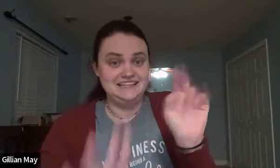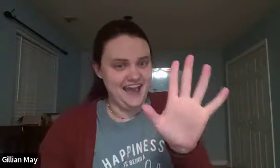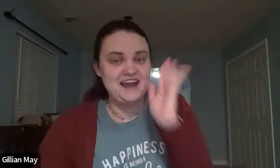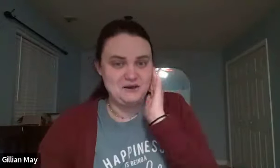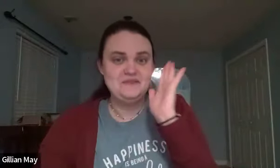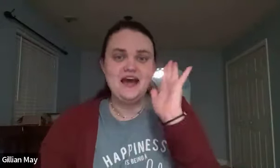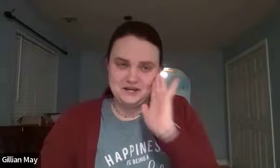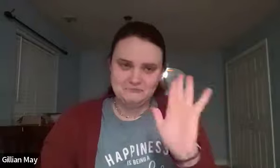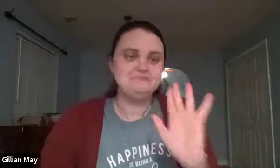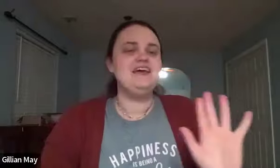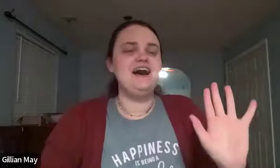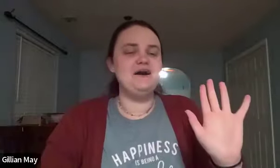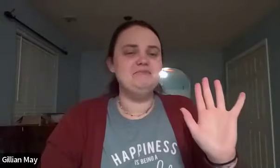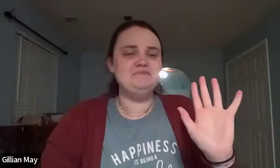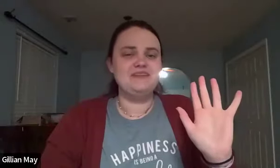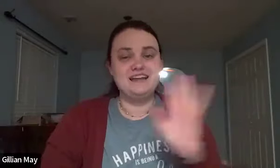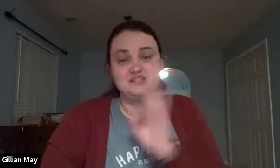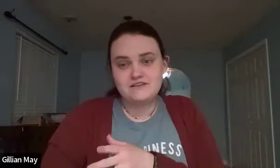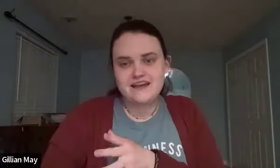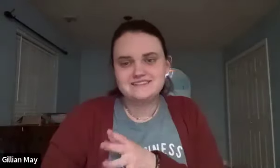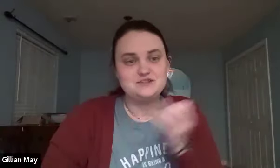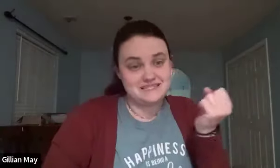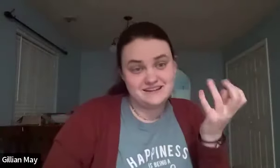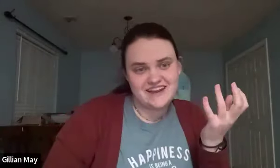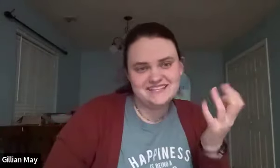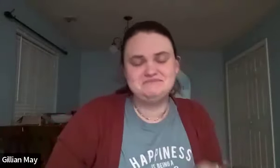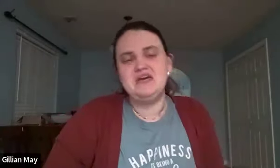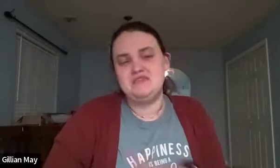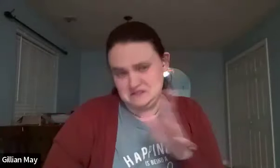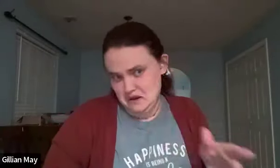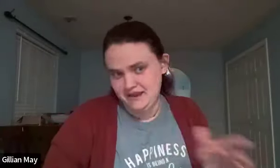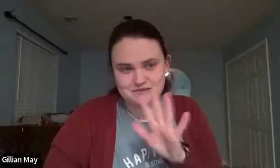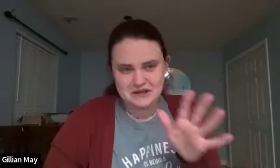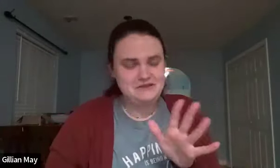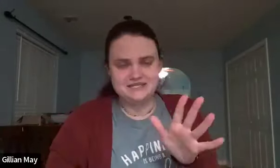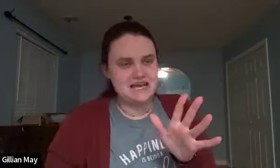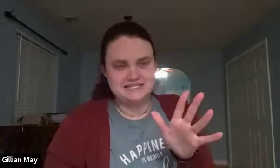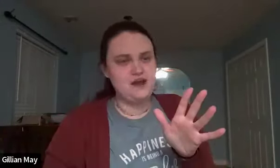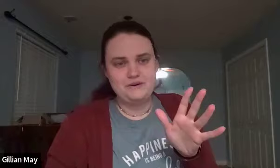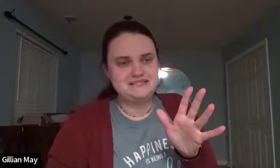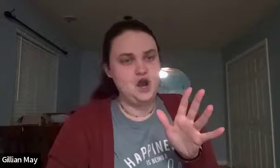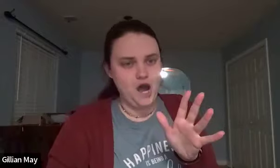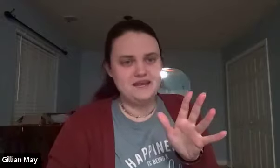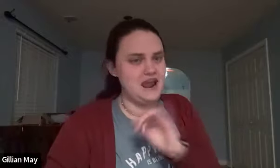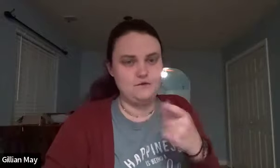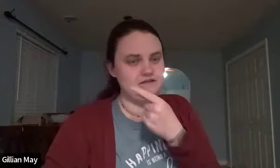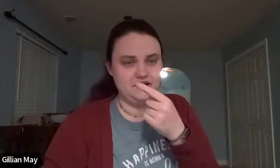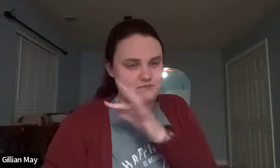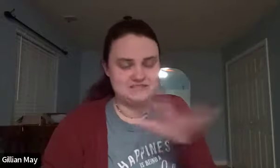Yeah, I know. I talk fast, so I sign fast. That's why as well. That's not always a common. Everyone finger spells as